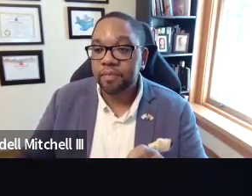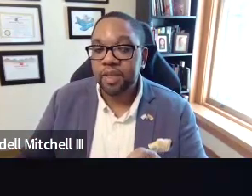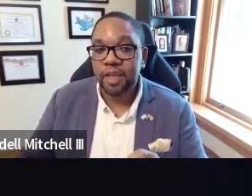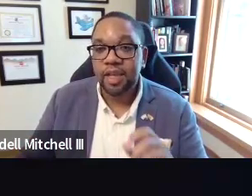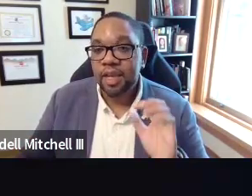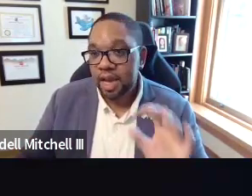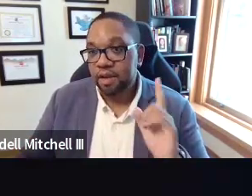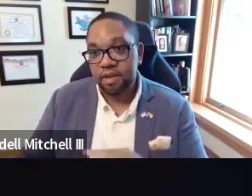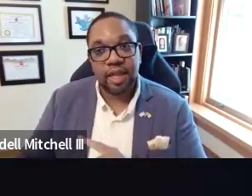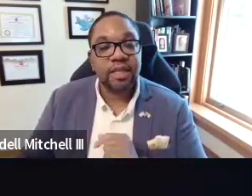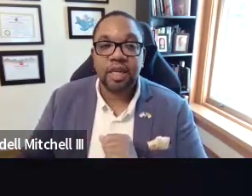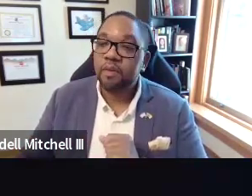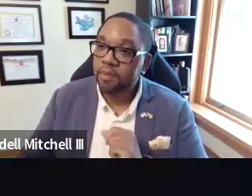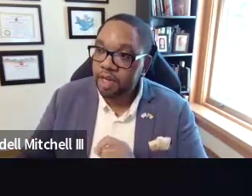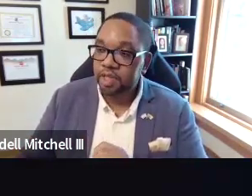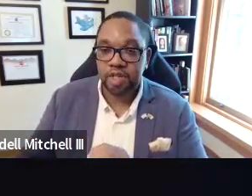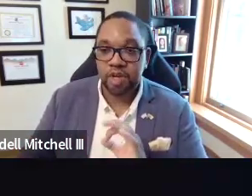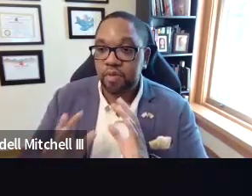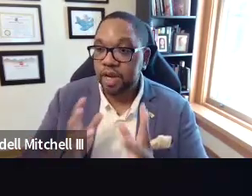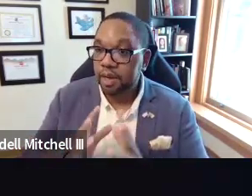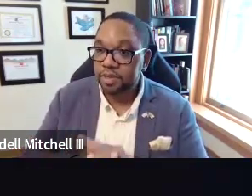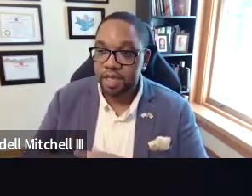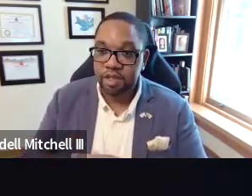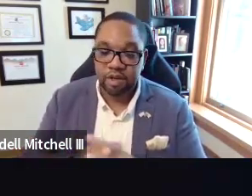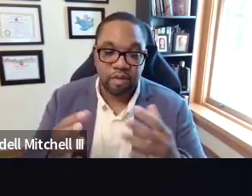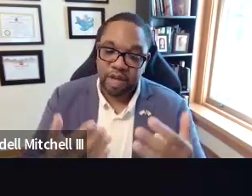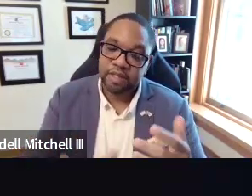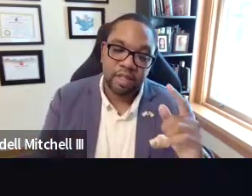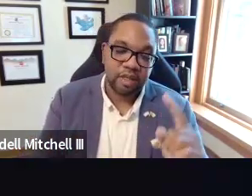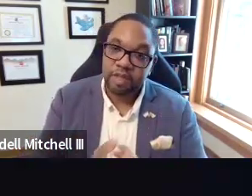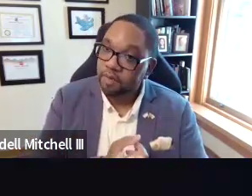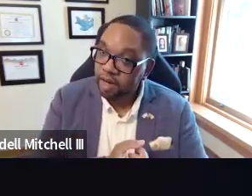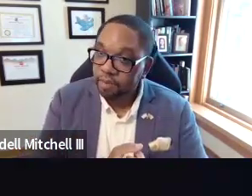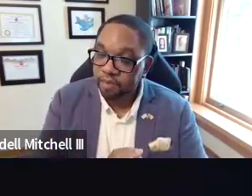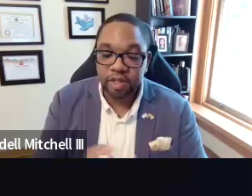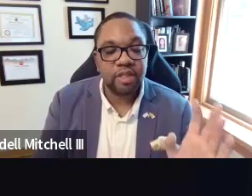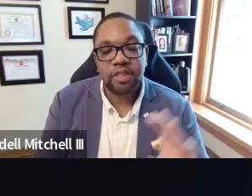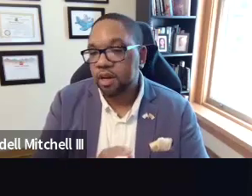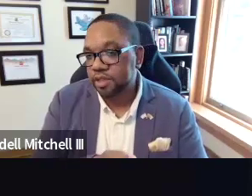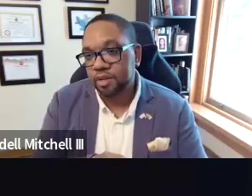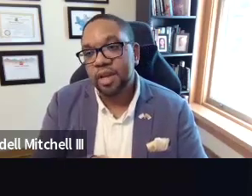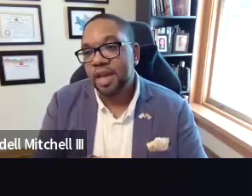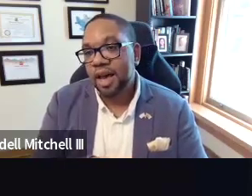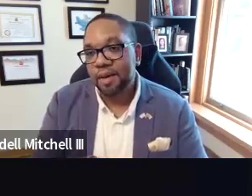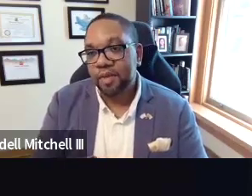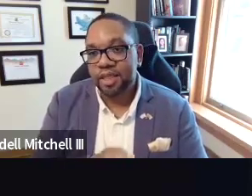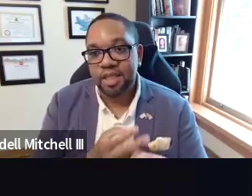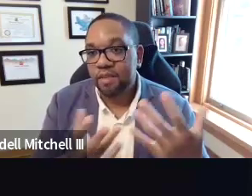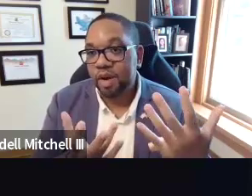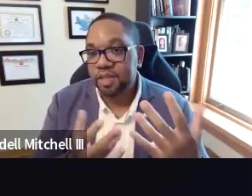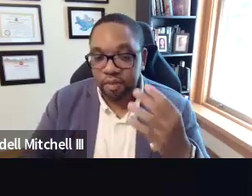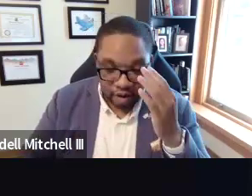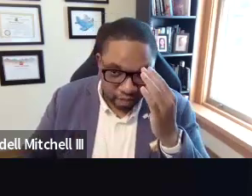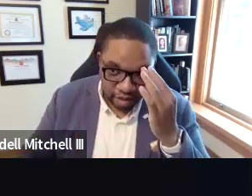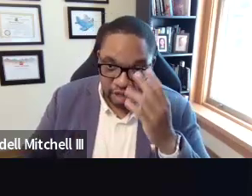lot. Now, here's the last thing I want to mention to you when it comes to this. So we've got a sense of some of our key provisions, and also a quick sense